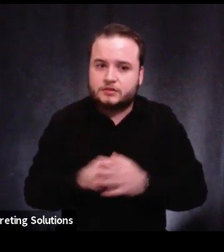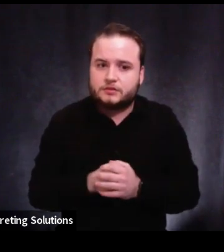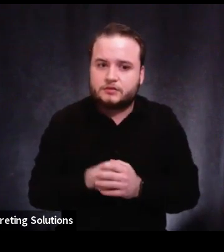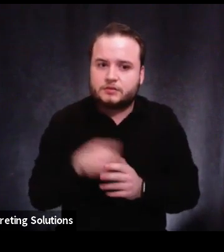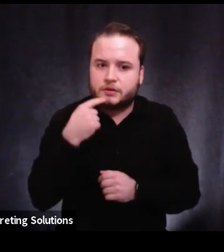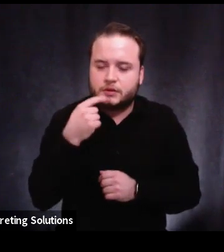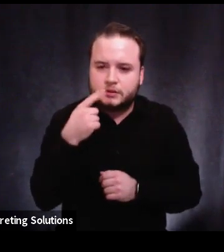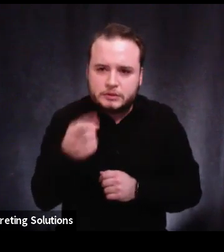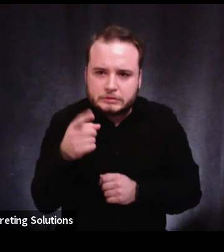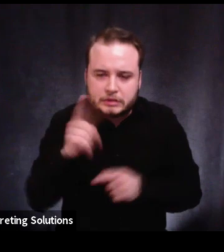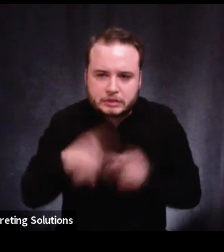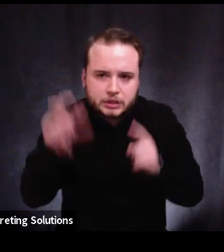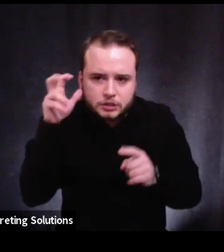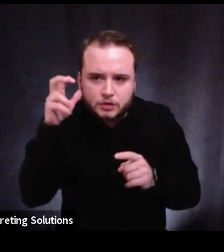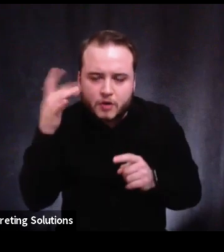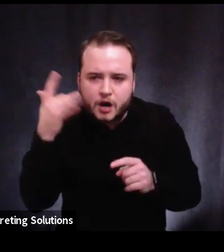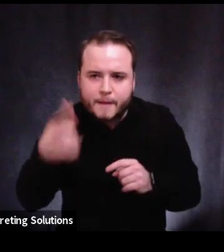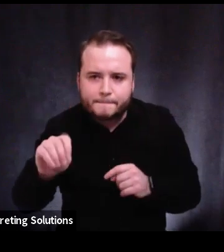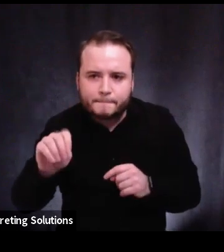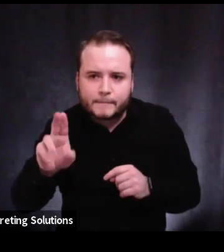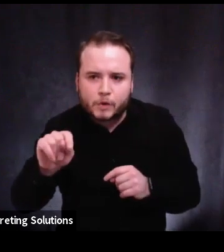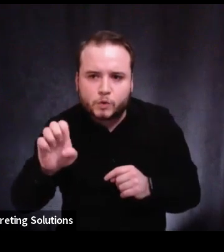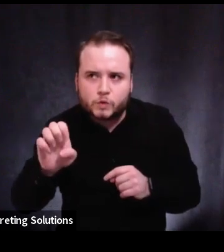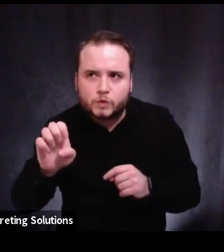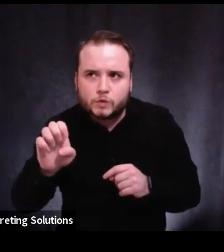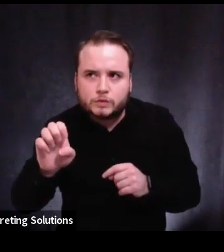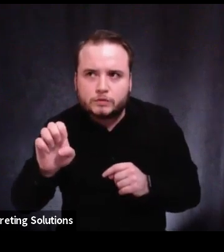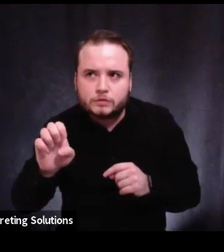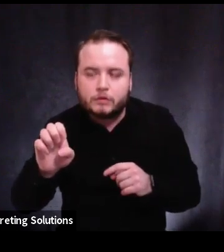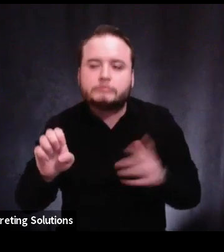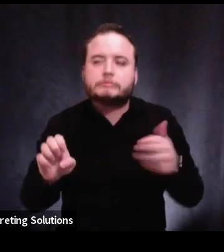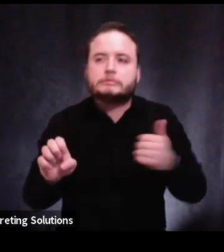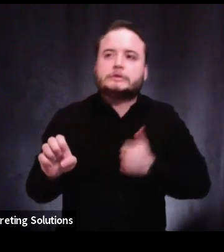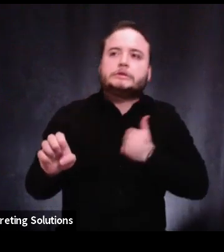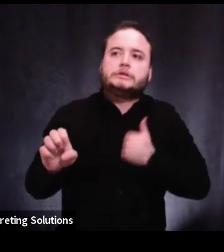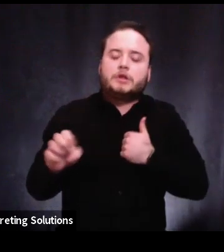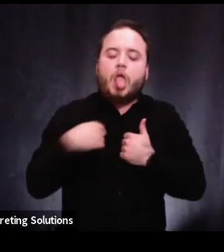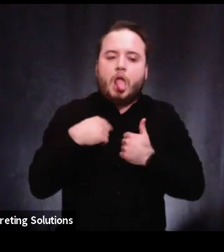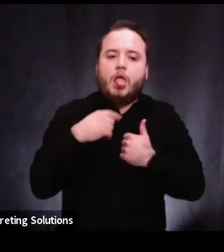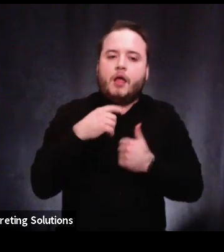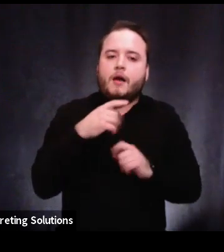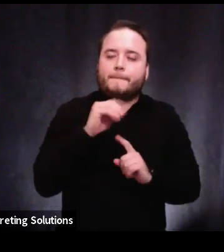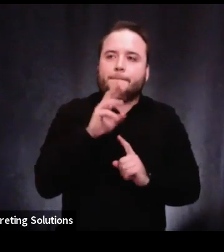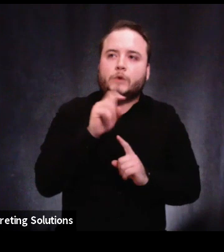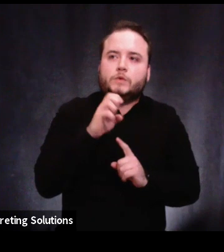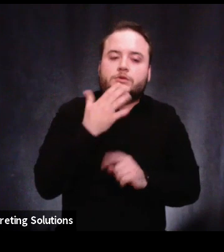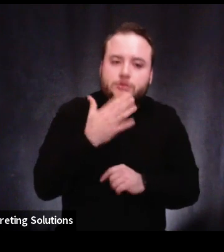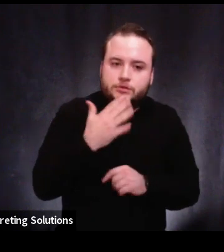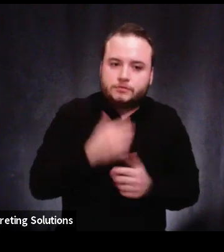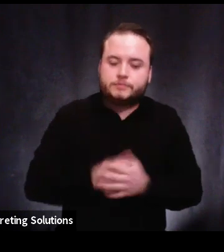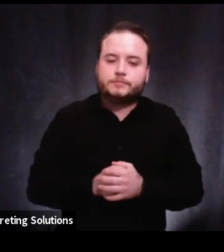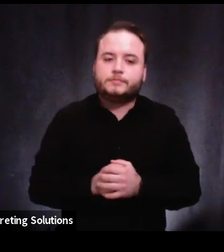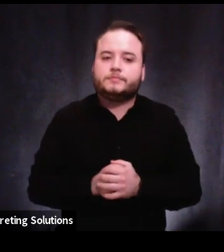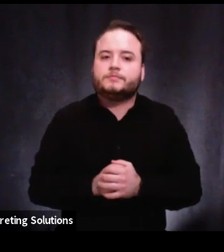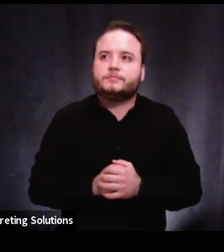I was on mute. Thank you for the tip. Thank you, Commissioner, and thank you, Bill, for the question. So that's exactly